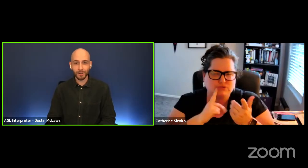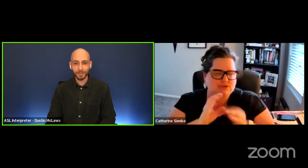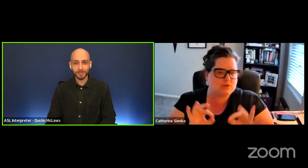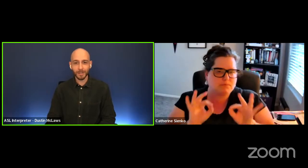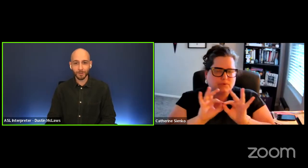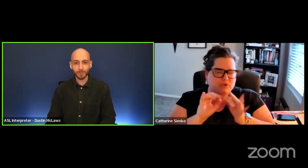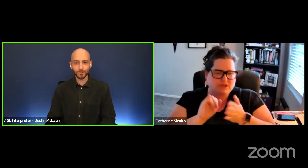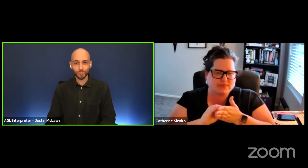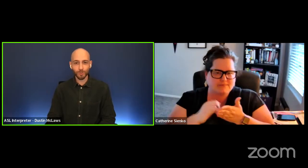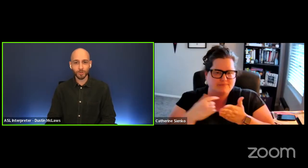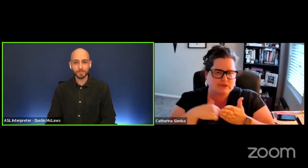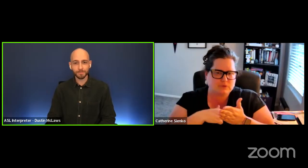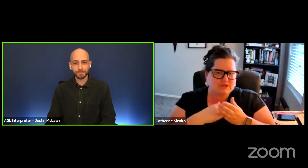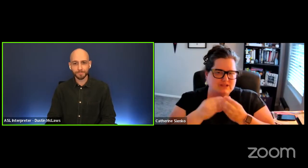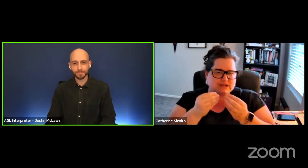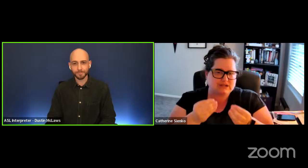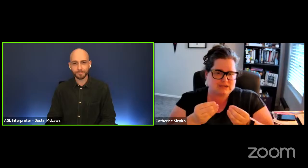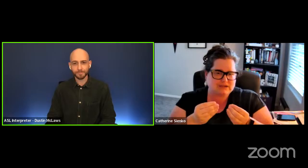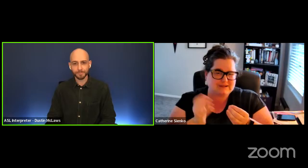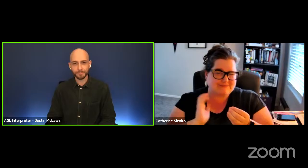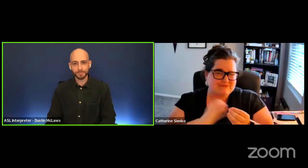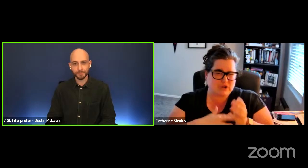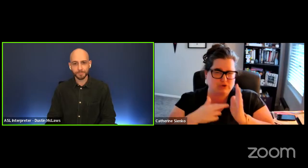are just beyond our control.